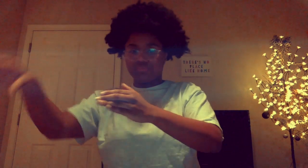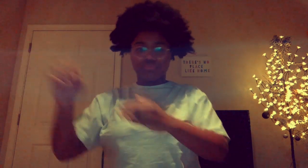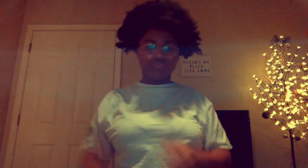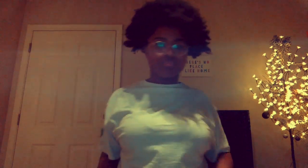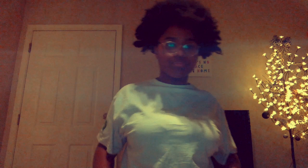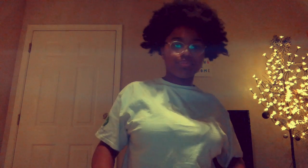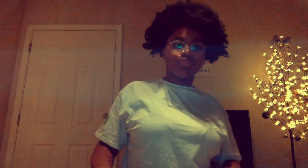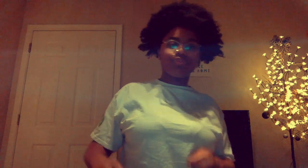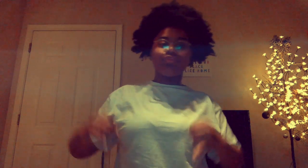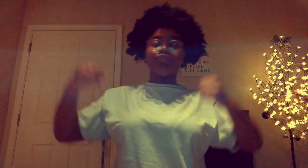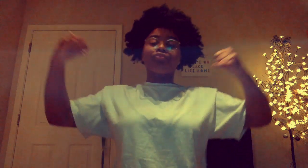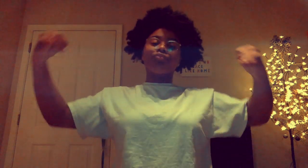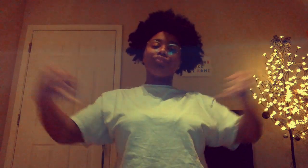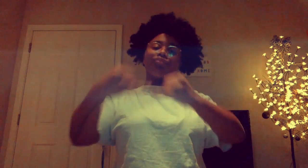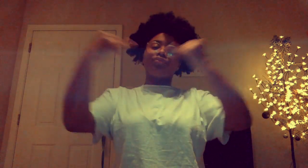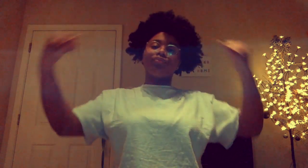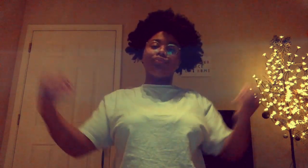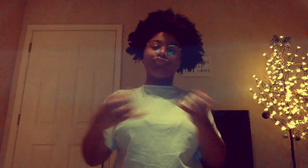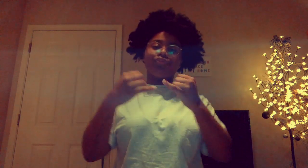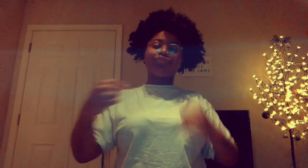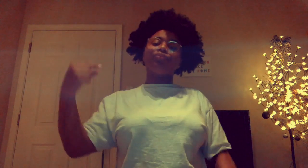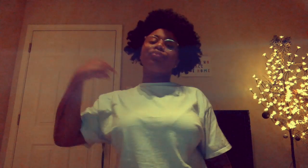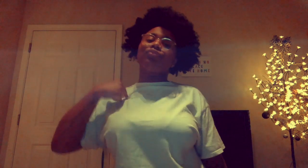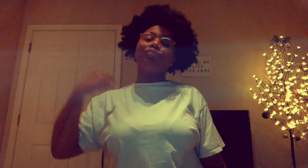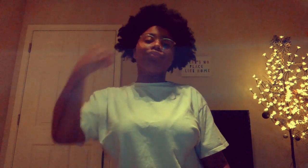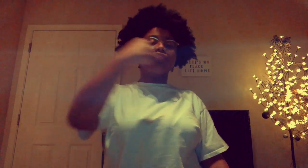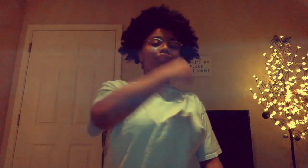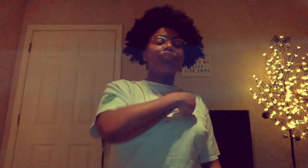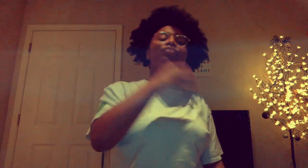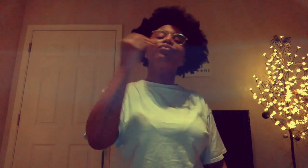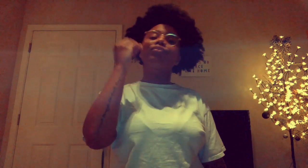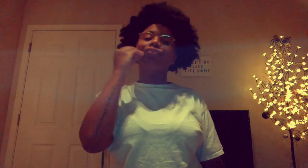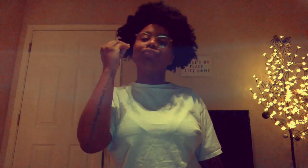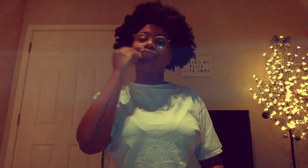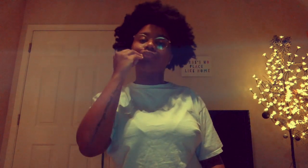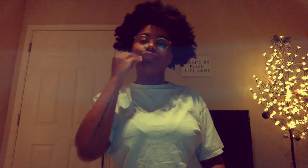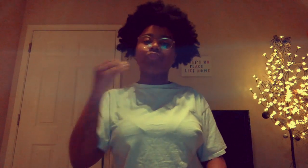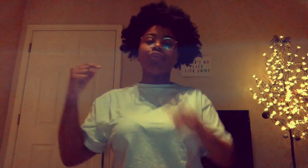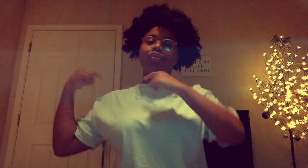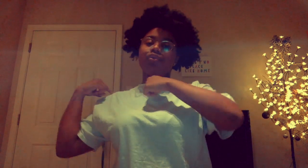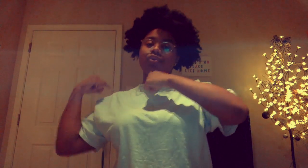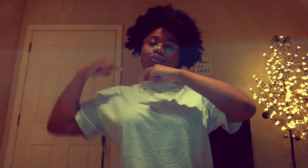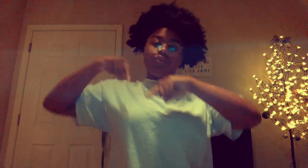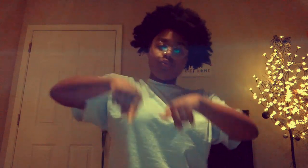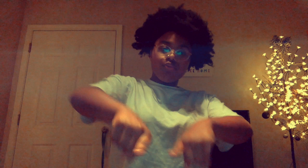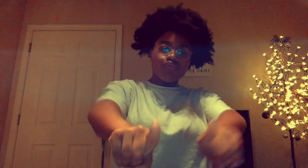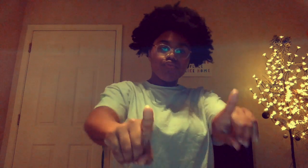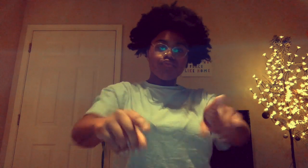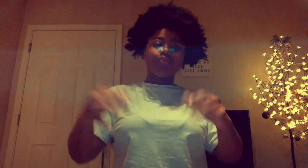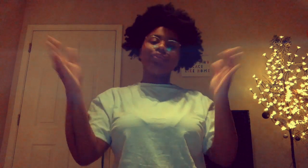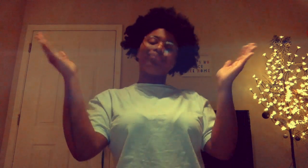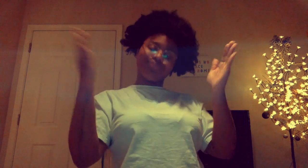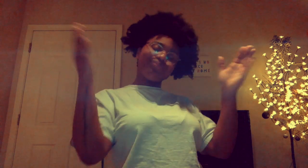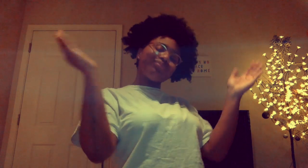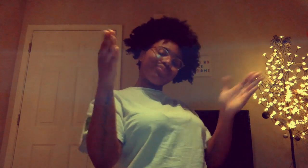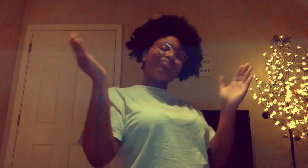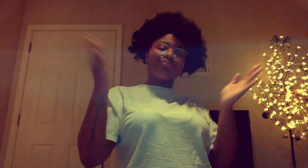you are. The spaghetti, my goodness, it was amazing. And then afterwards,